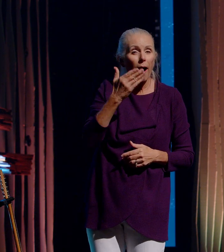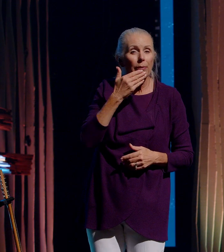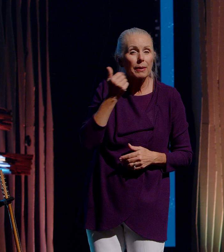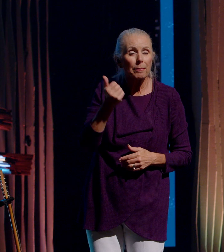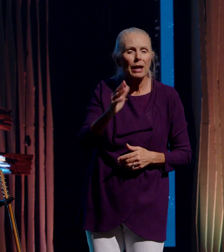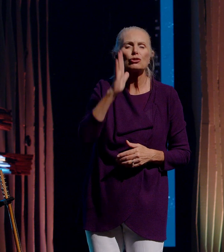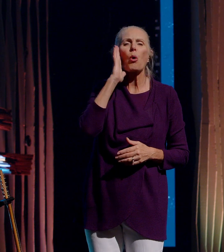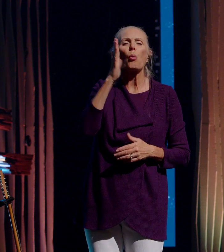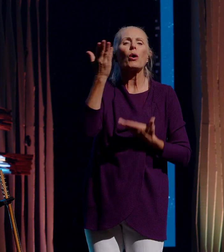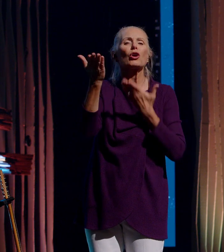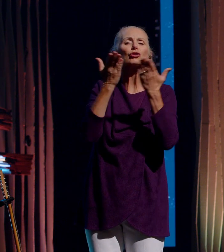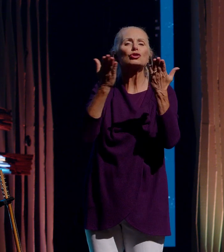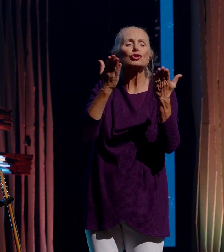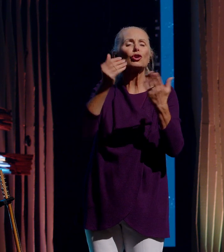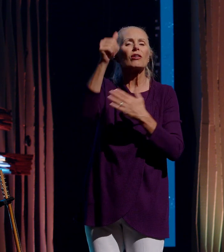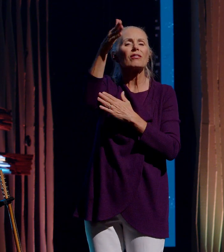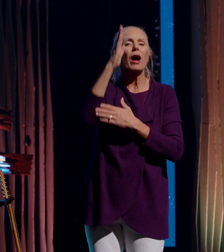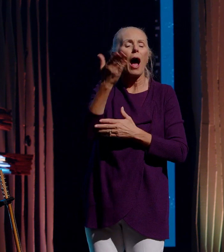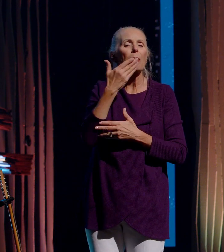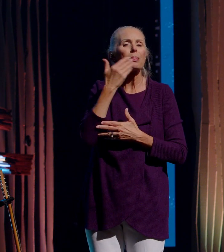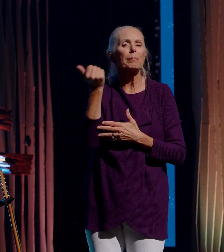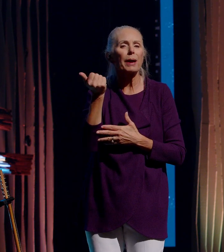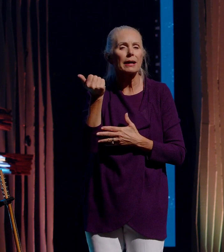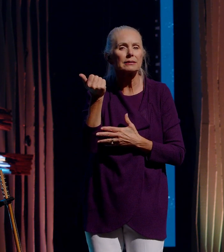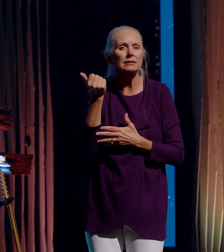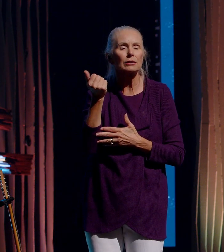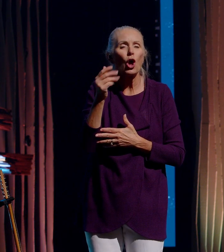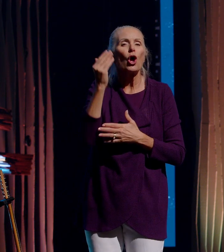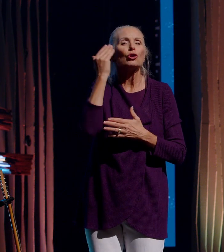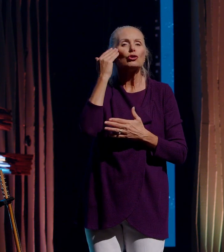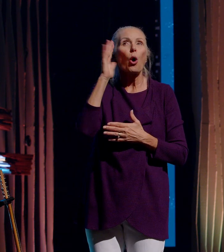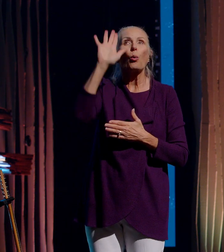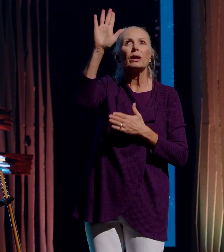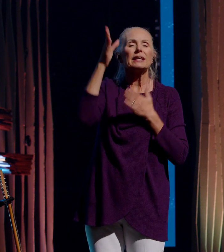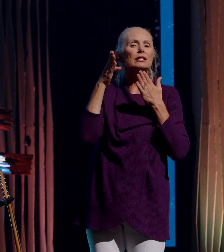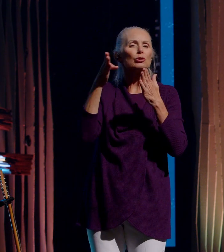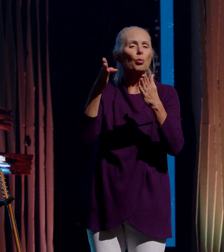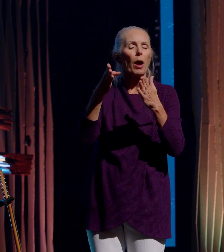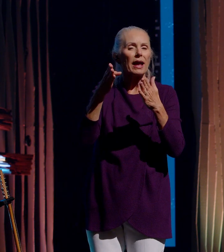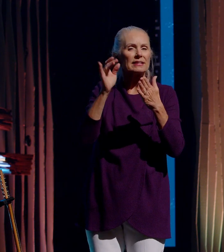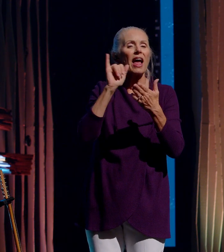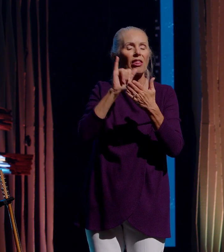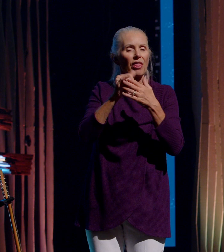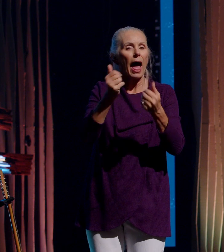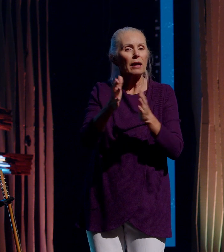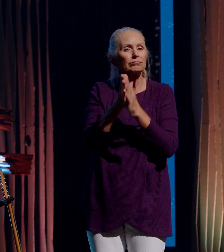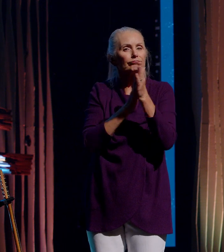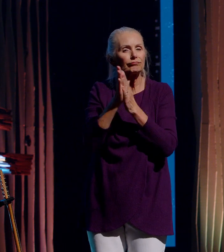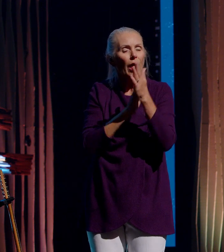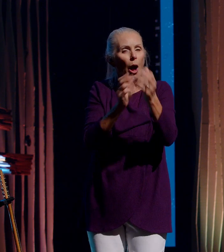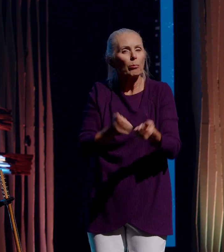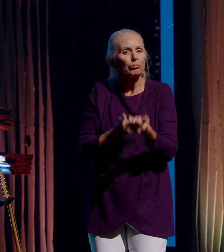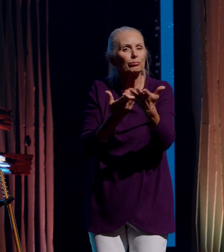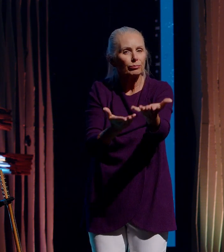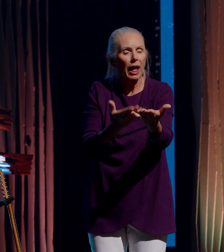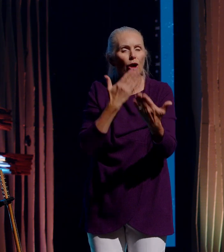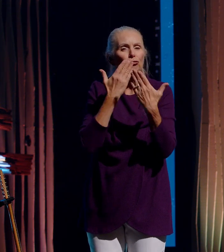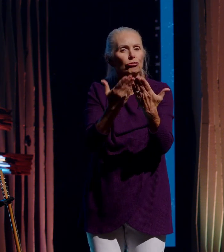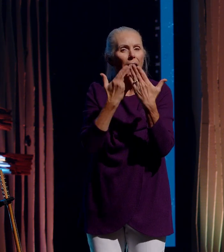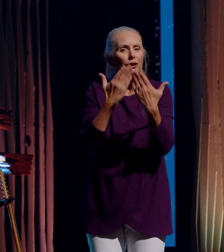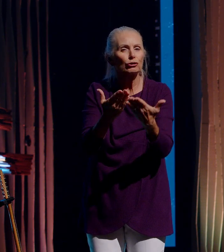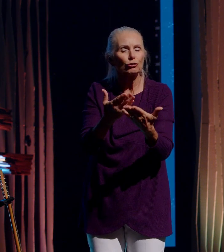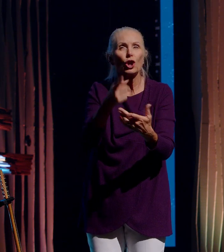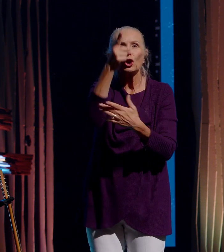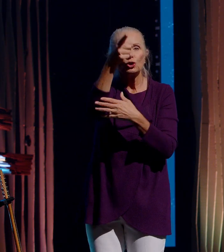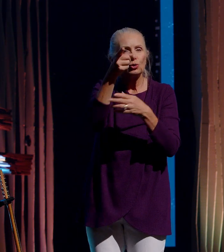A knowledge of his character and his ways promotes gratitude, and it provides a motivation to trust him and